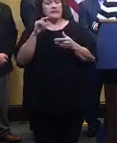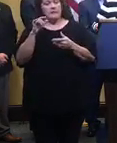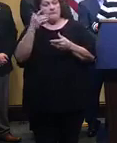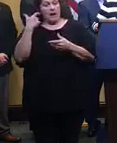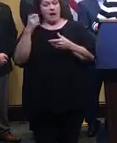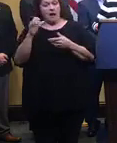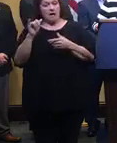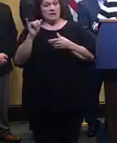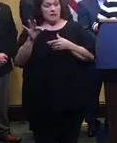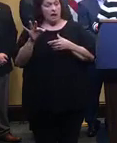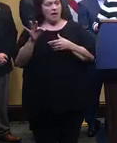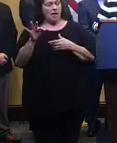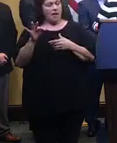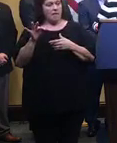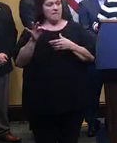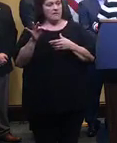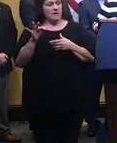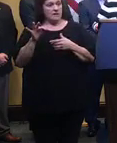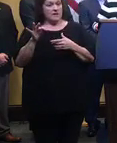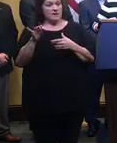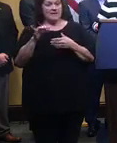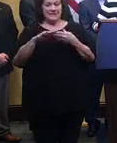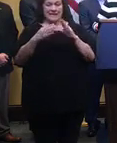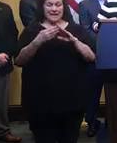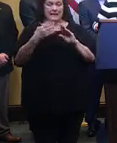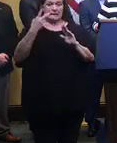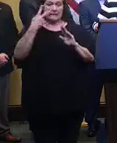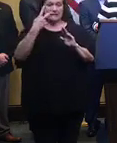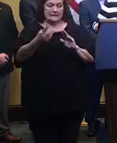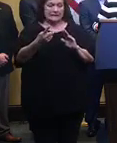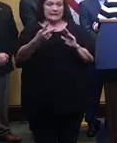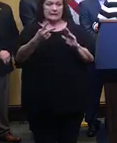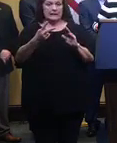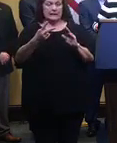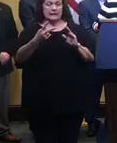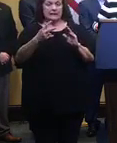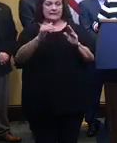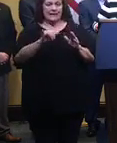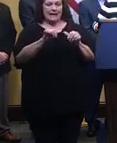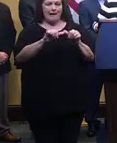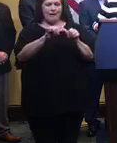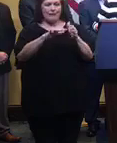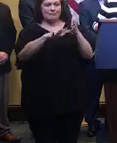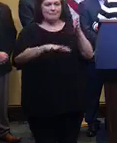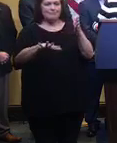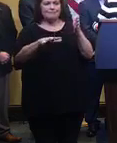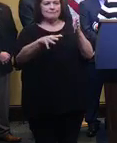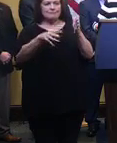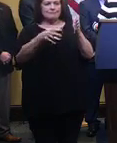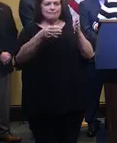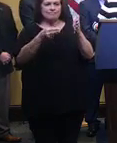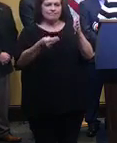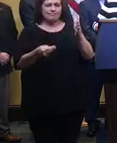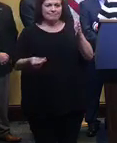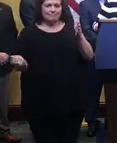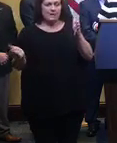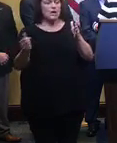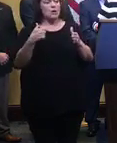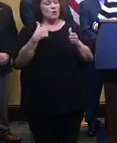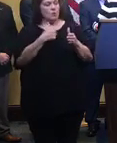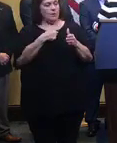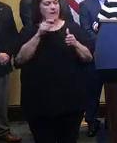of the repetitive loss that this city has seen over decades. And we have